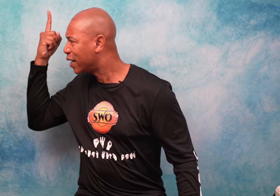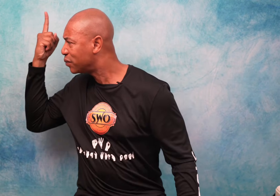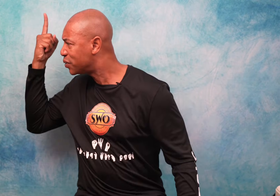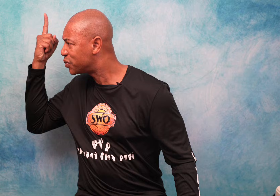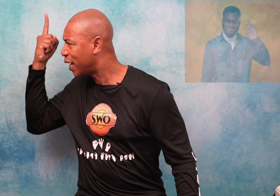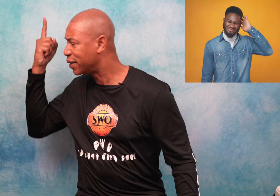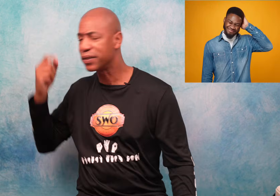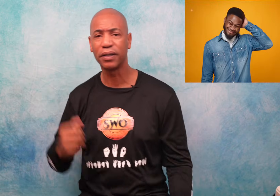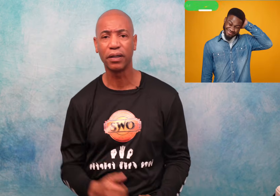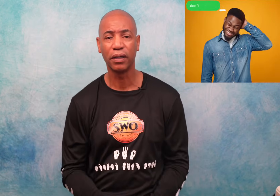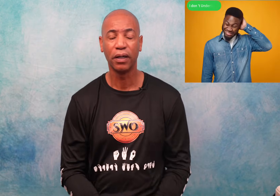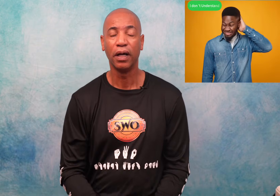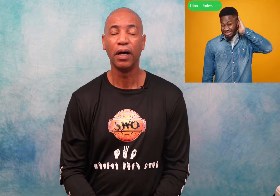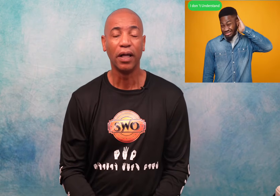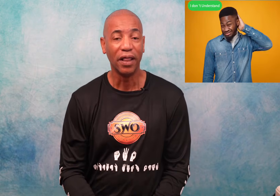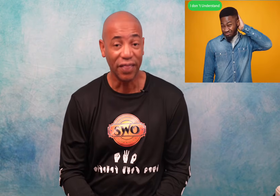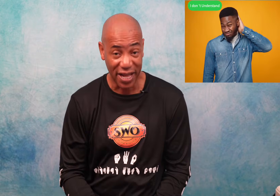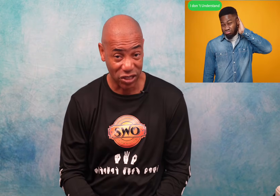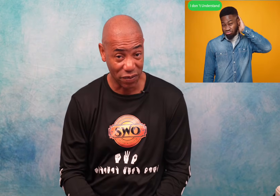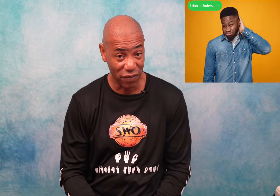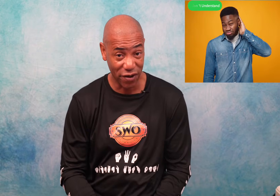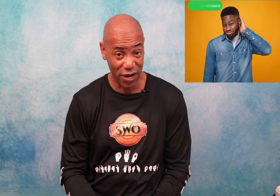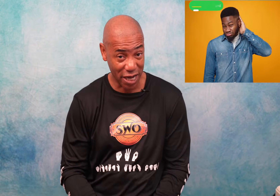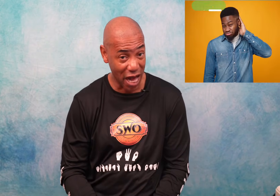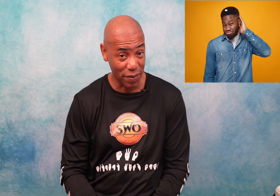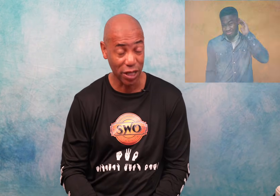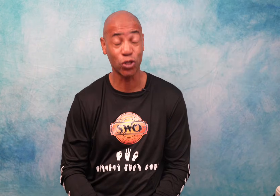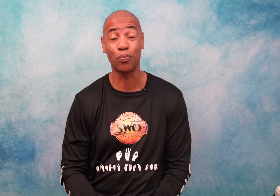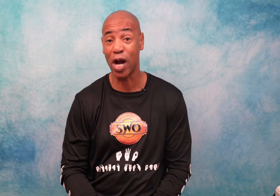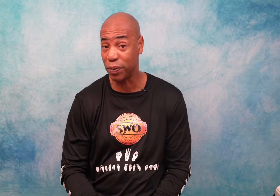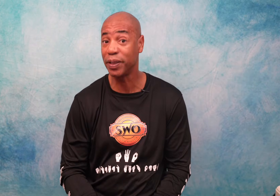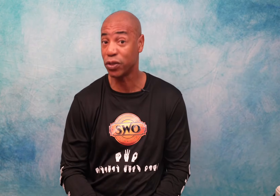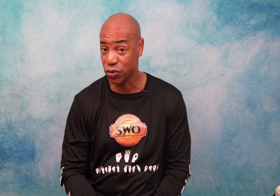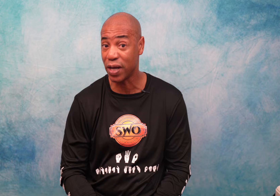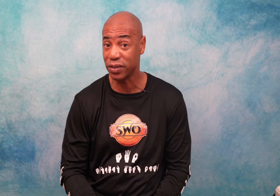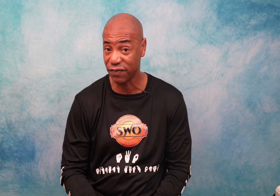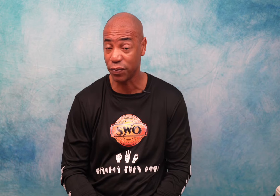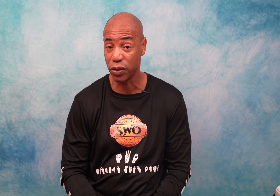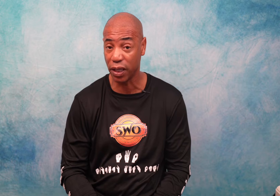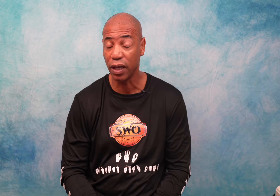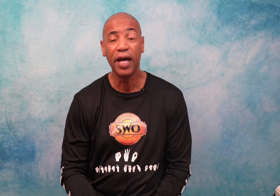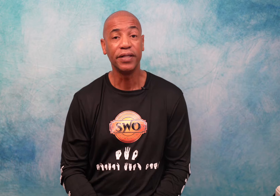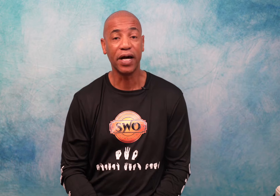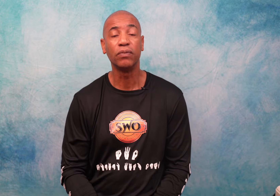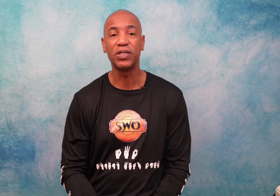don't understand. That is something very common that you're probably going to do out in the deaf community. Now,